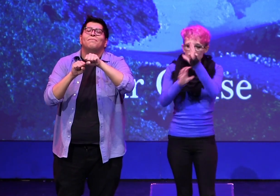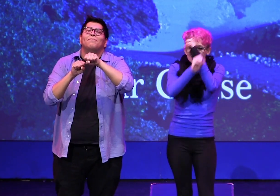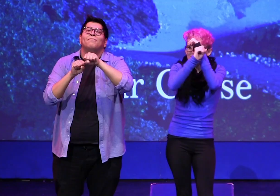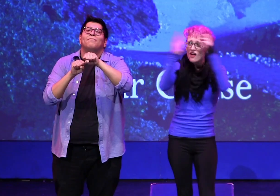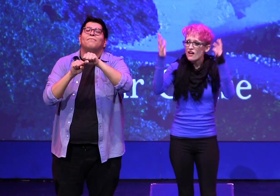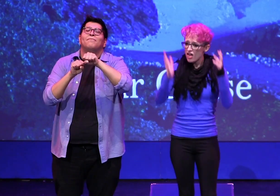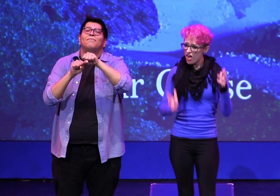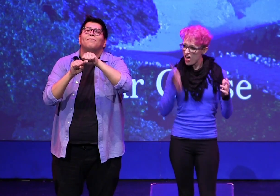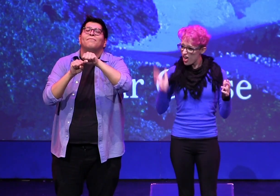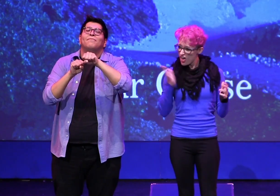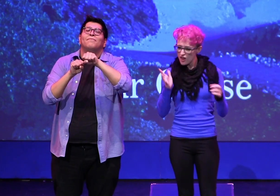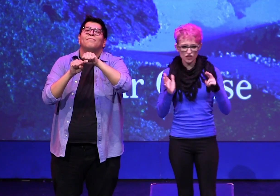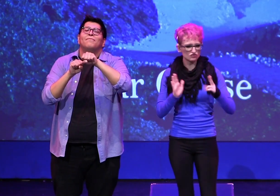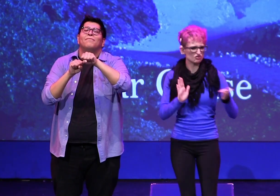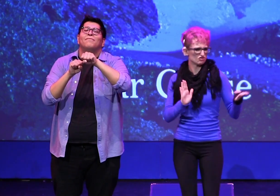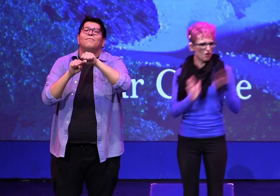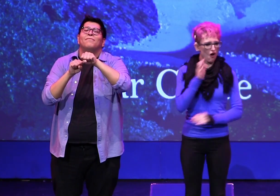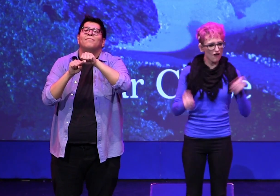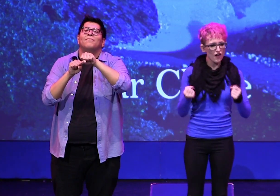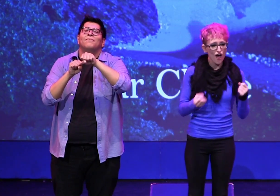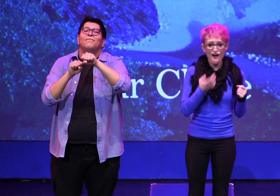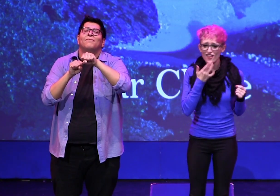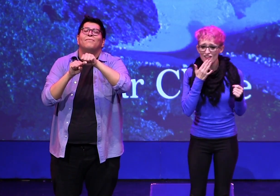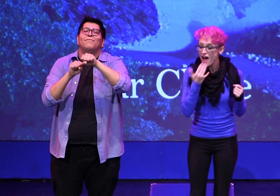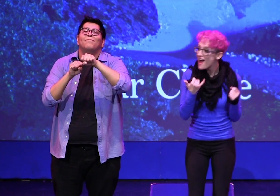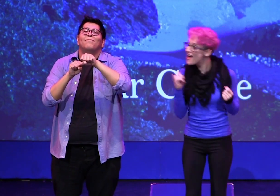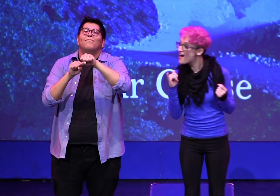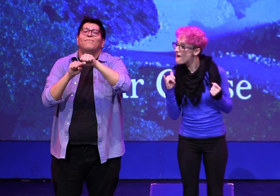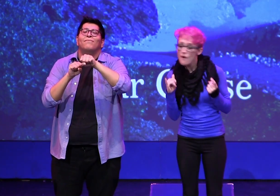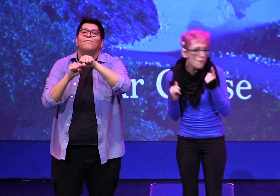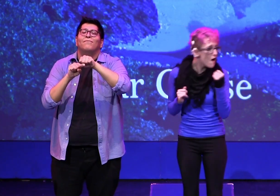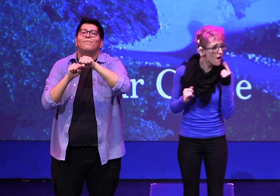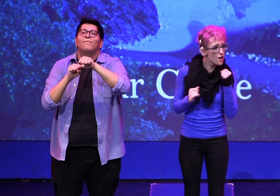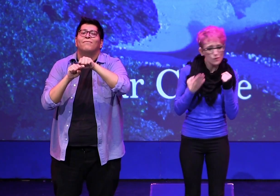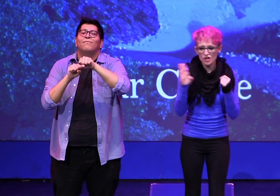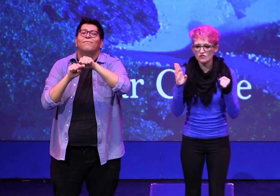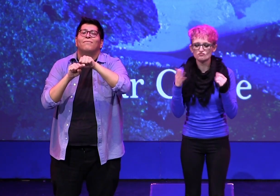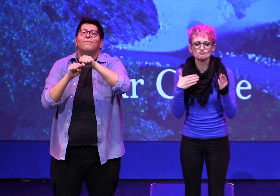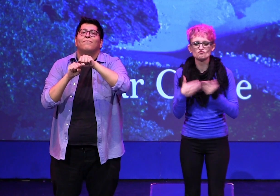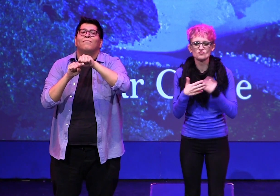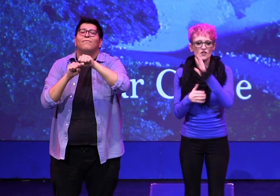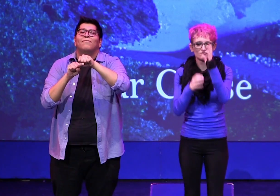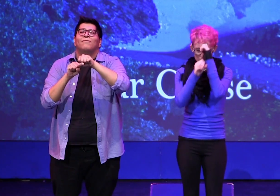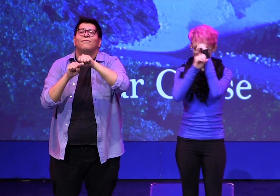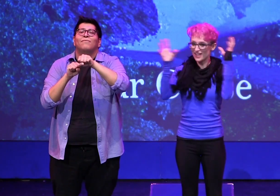yes. So we can imagine any kind of car. It could be a really nice car. It could be any color we wanted.